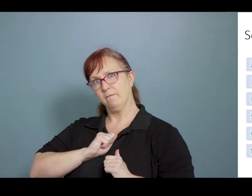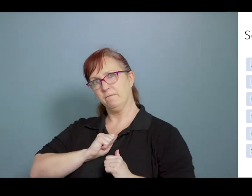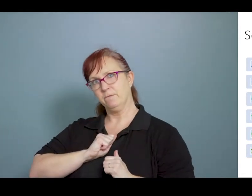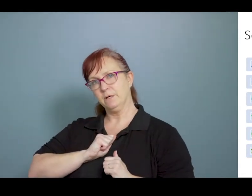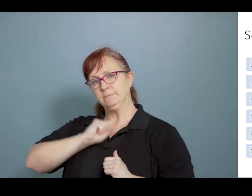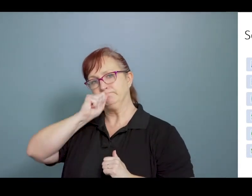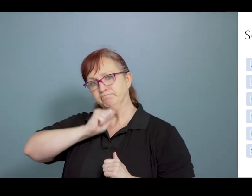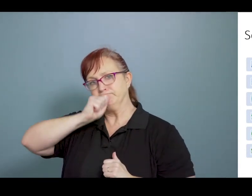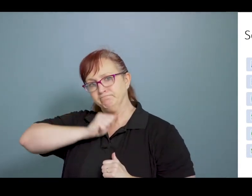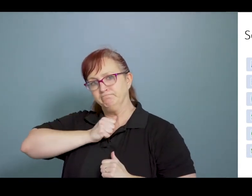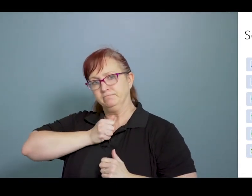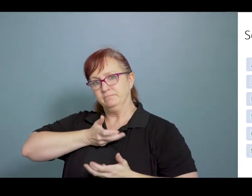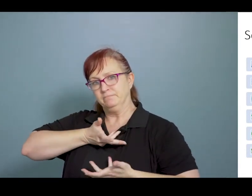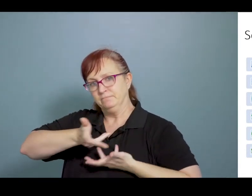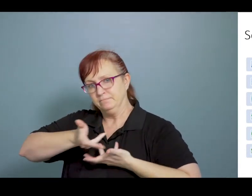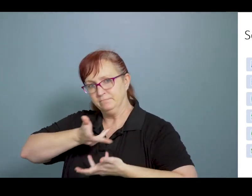over the past